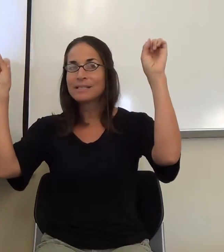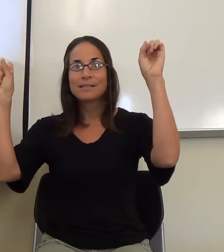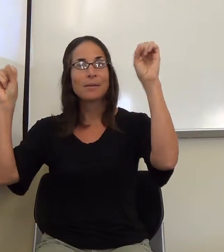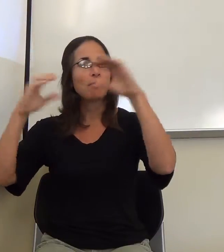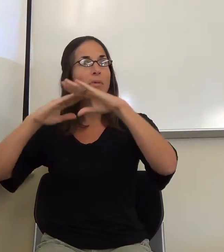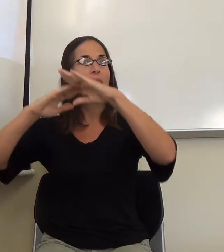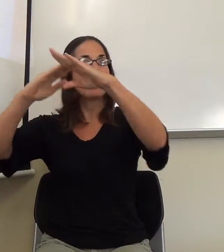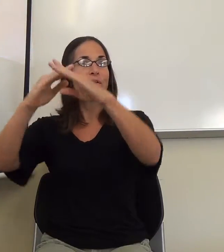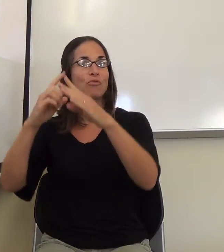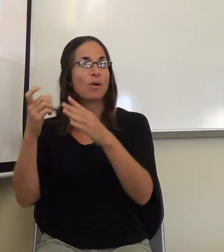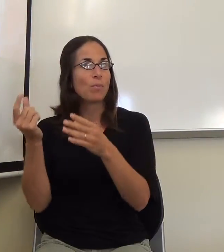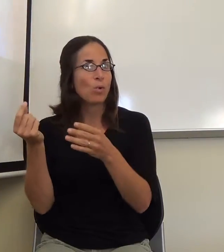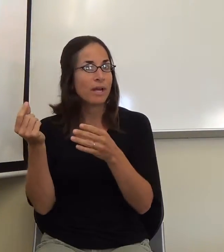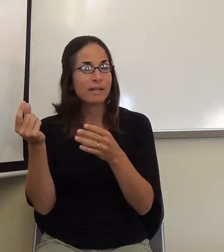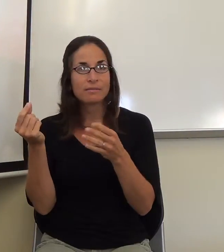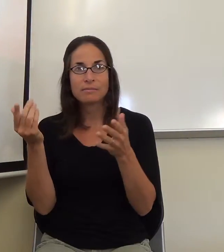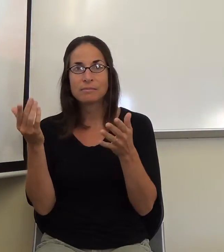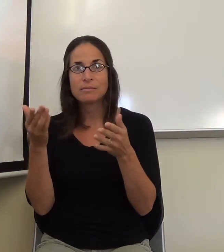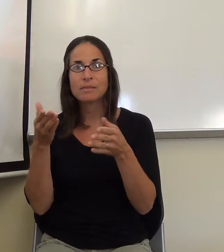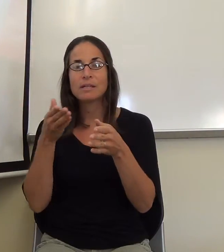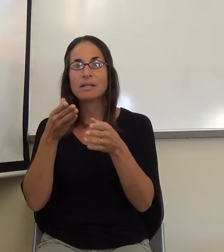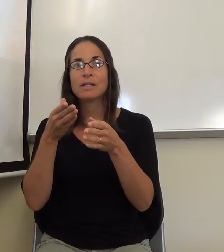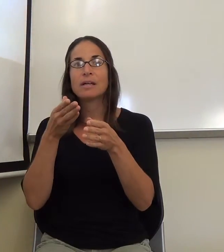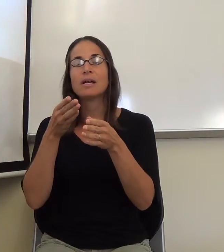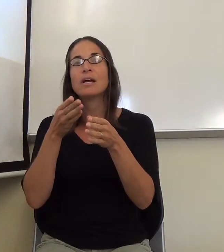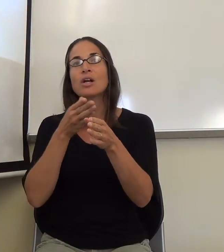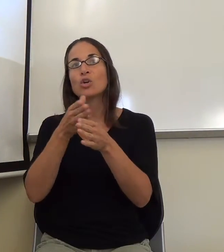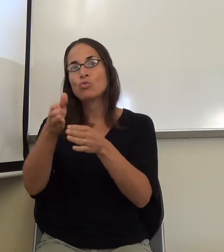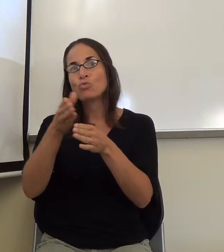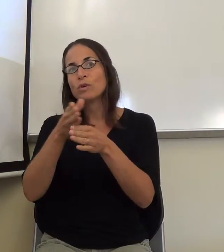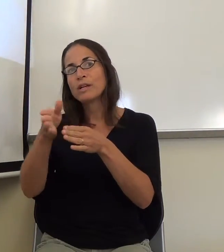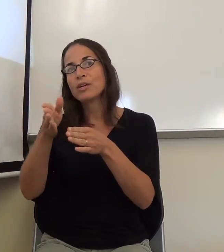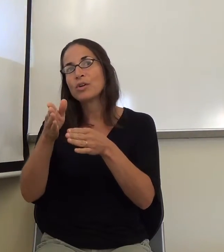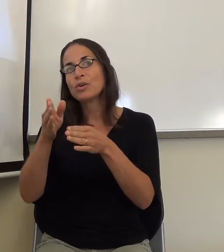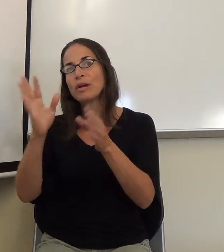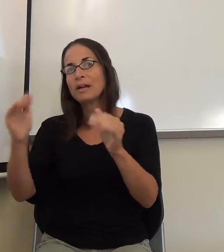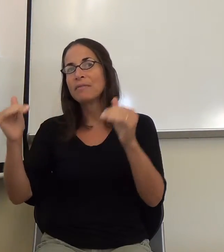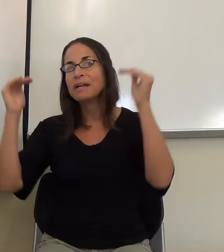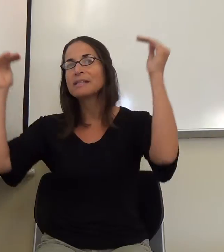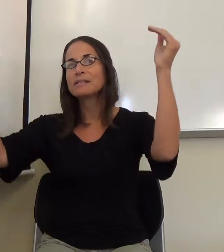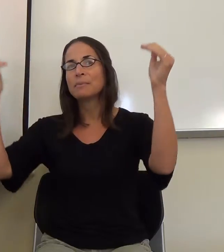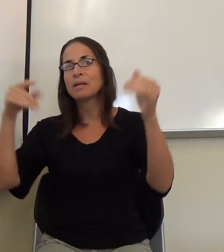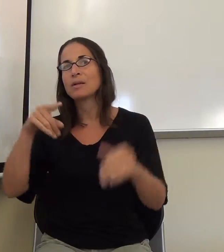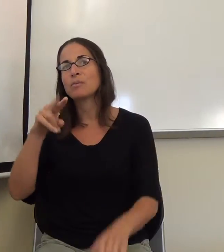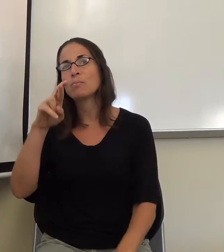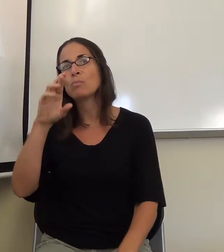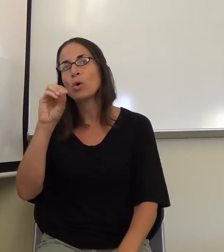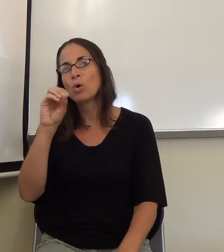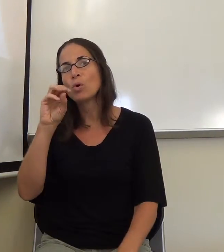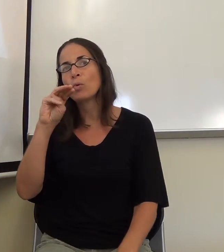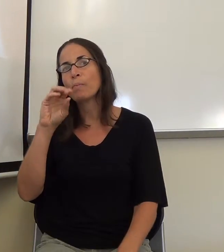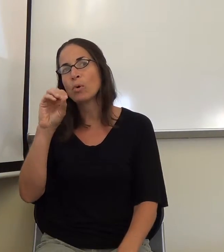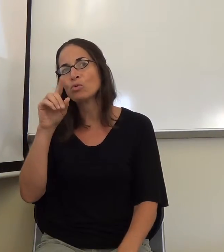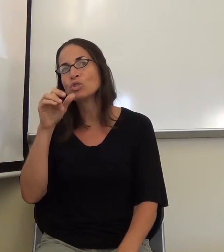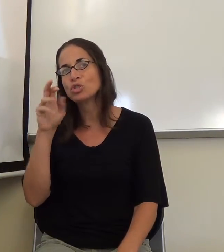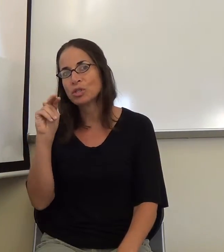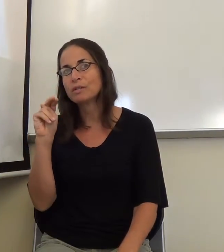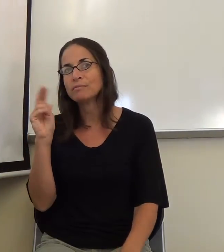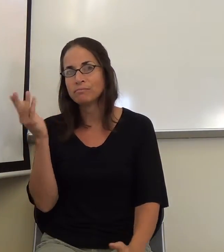from career advancement, promotion, okay, career advancement. That's what I want you to do,